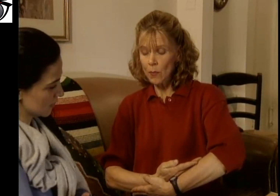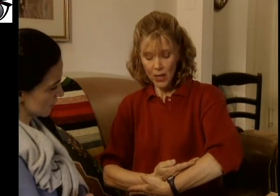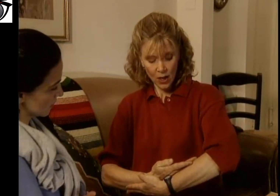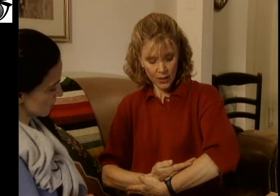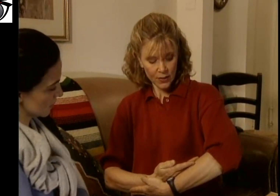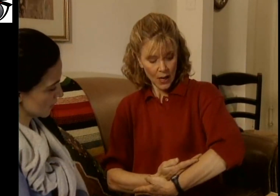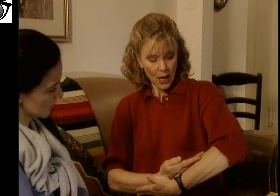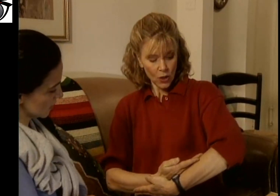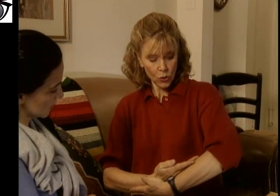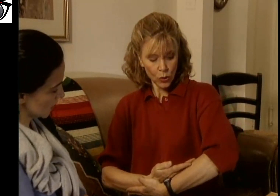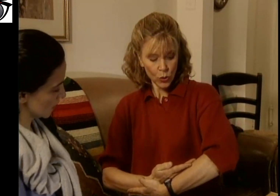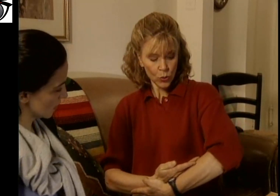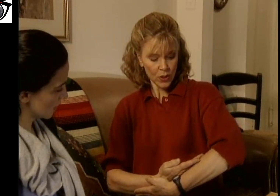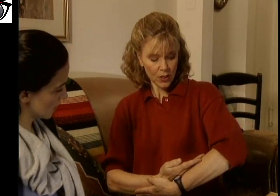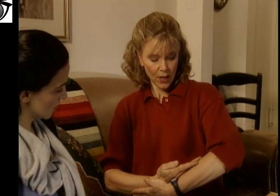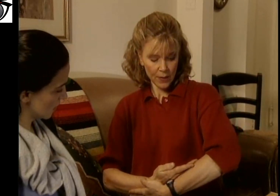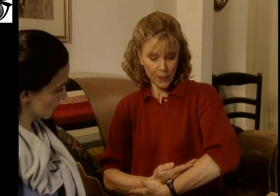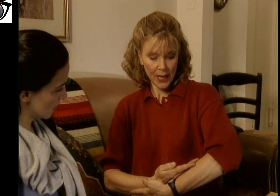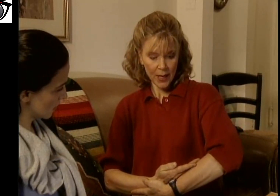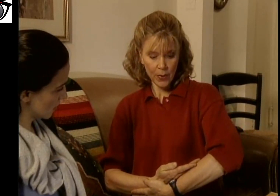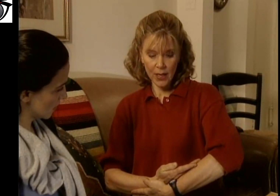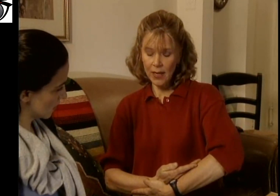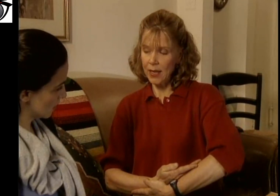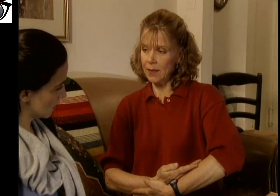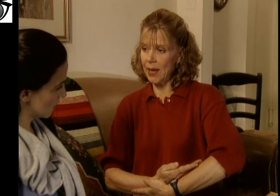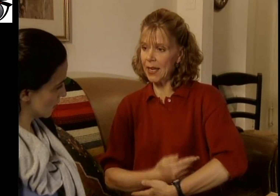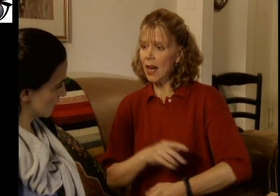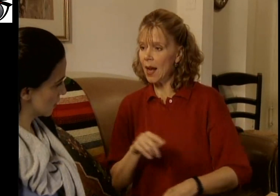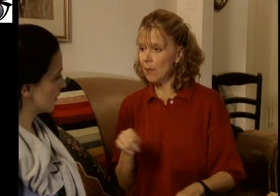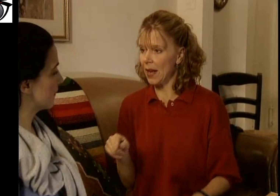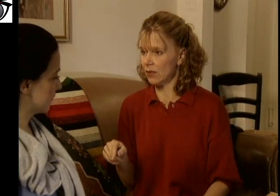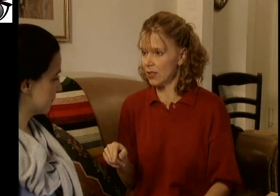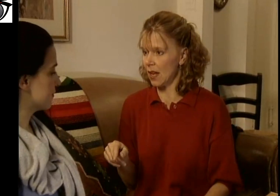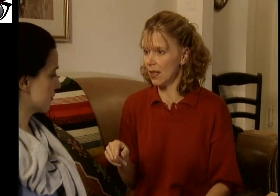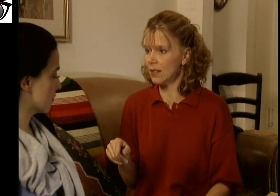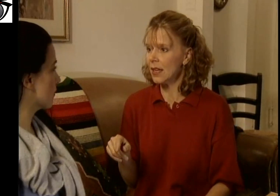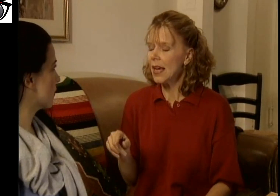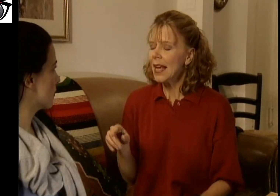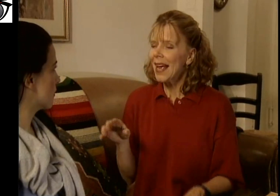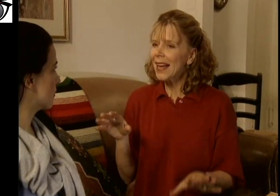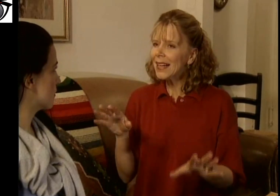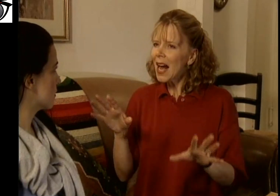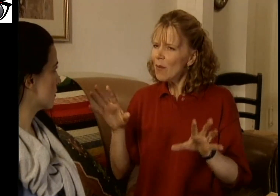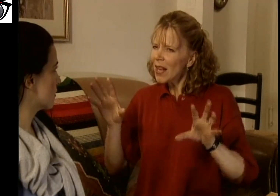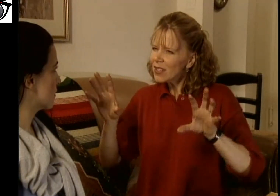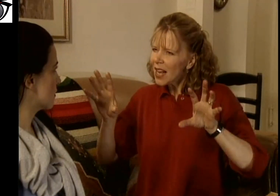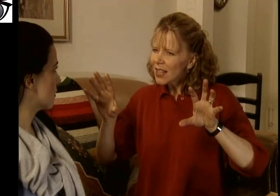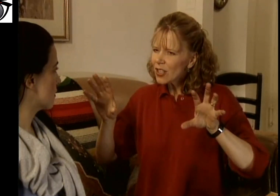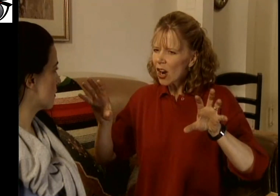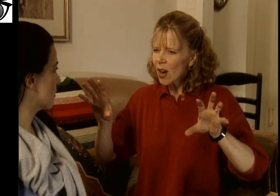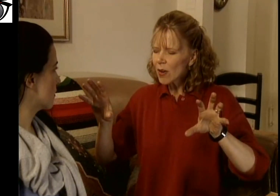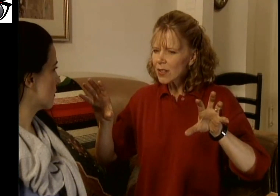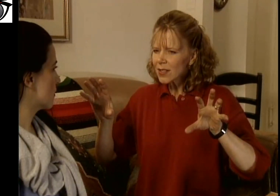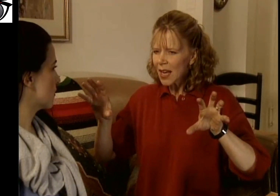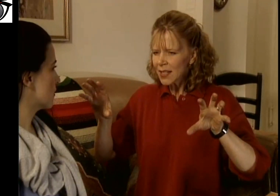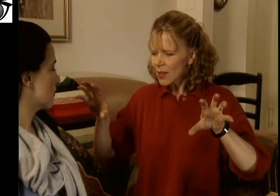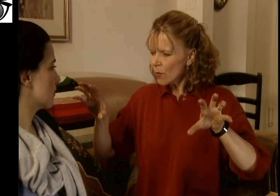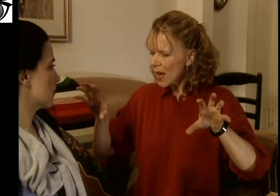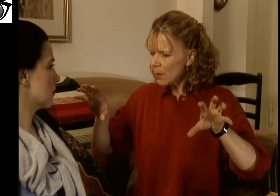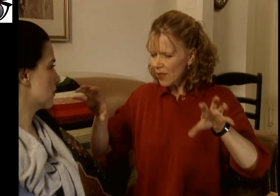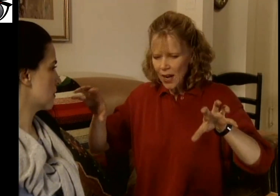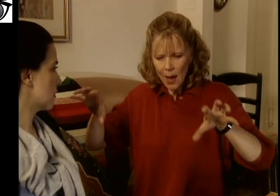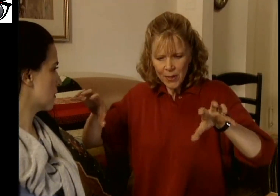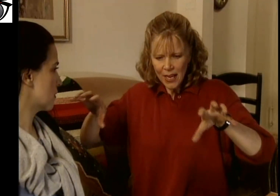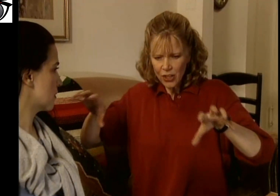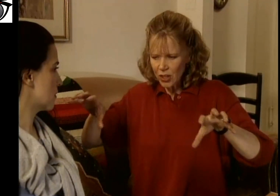to know because you use the sign baby in many compound signs. And compound signs are signs